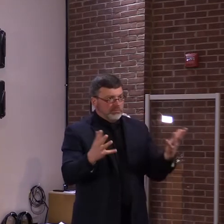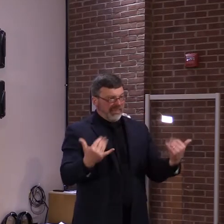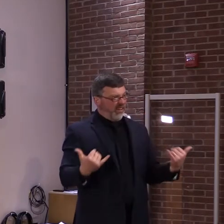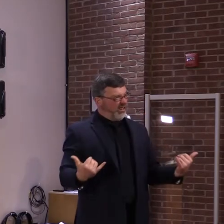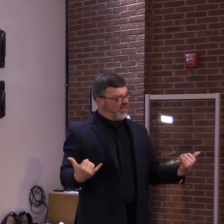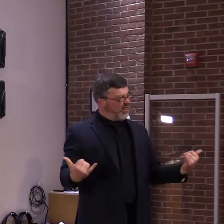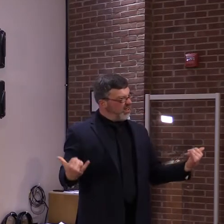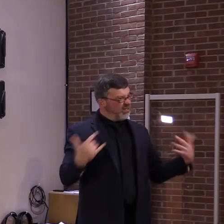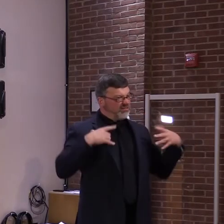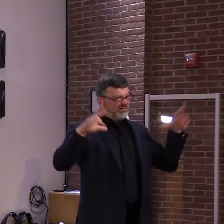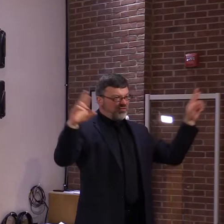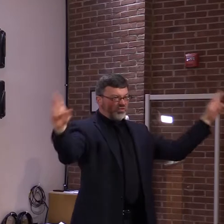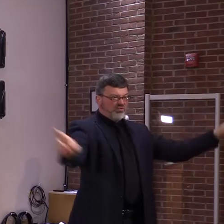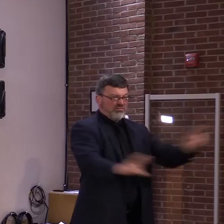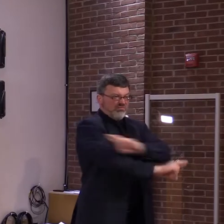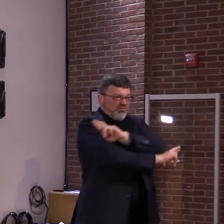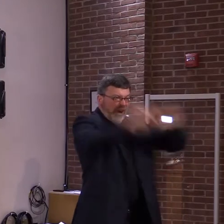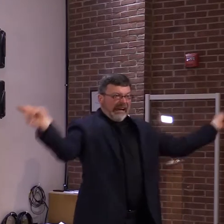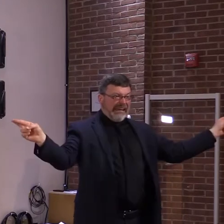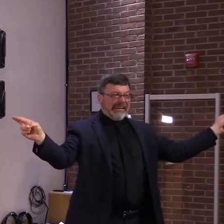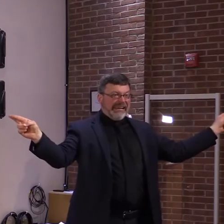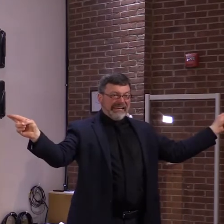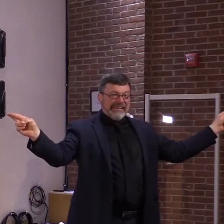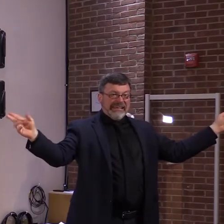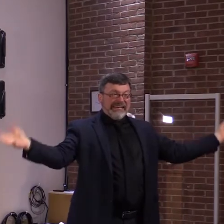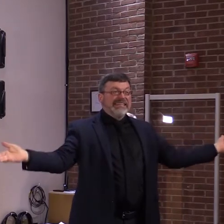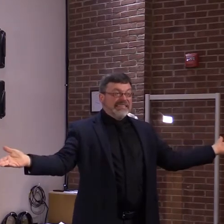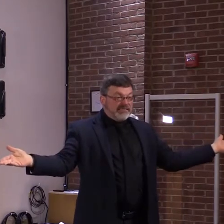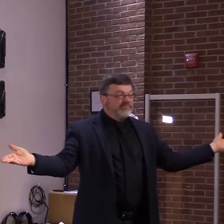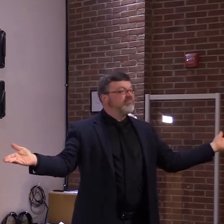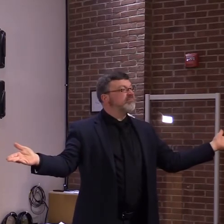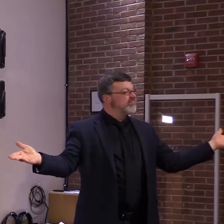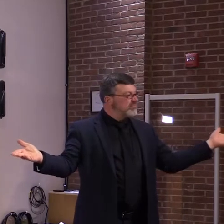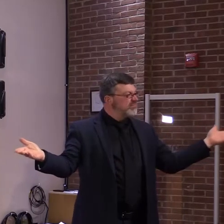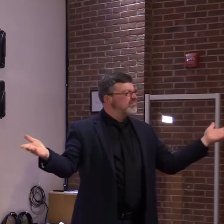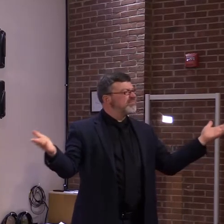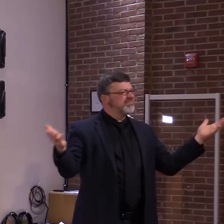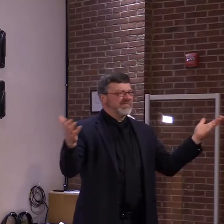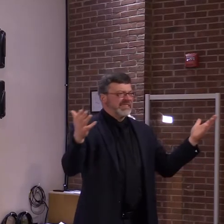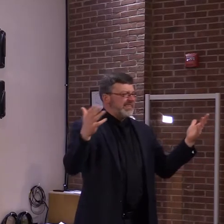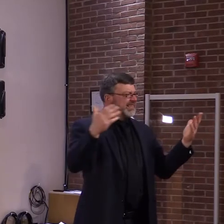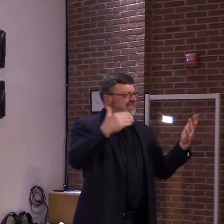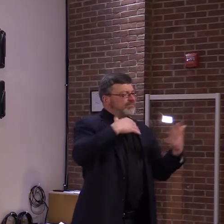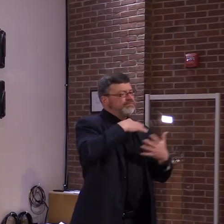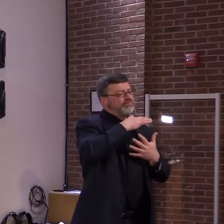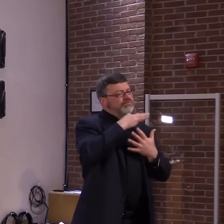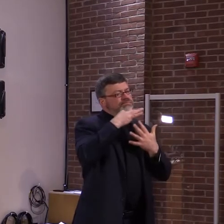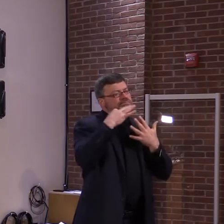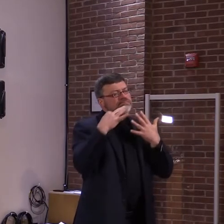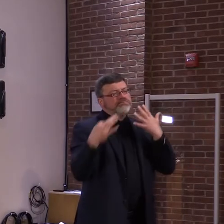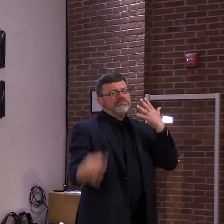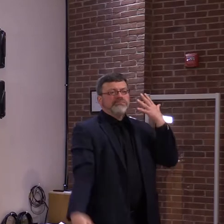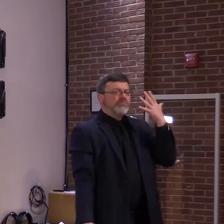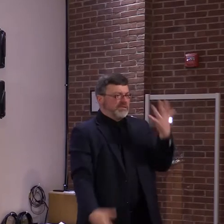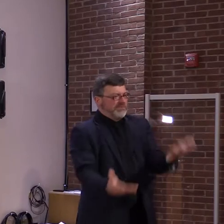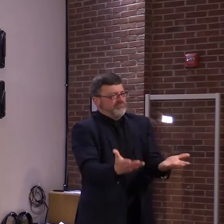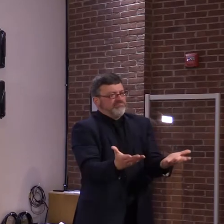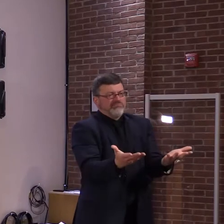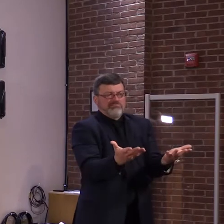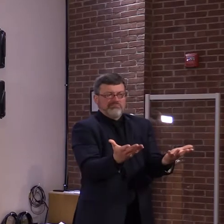remain unvaccinated because of lack of opportunity. And it has become clearer every day that in Vermont, at